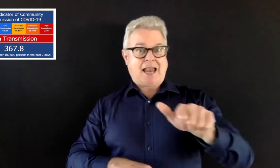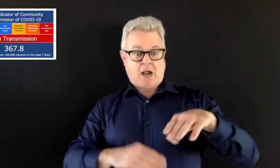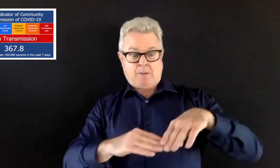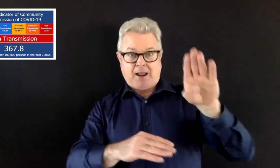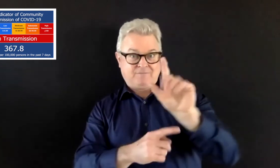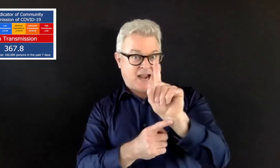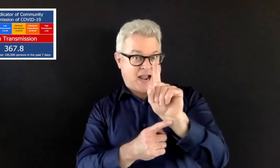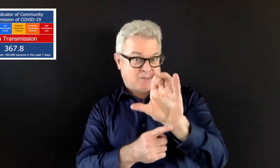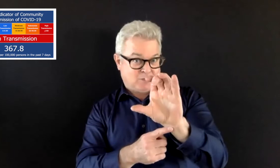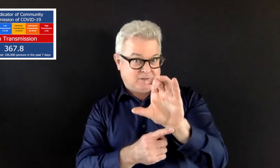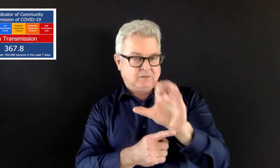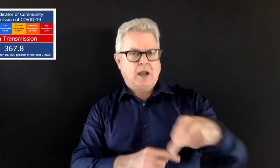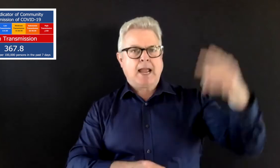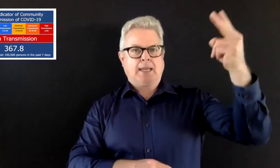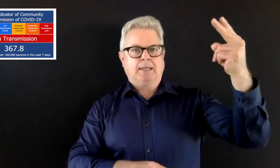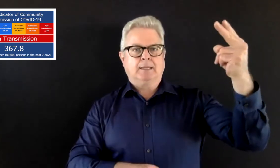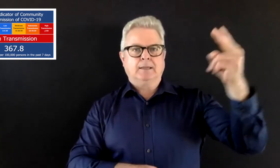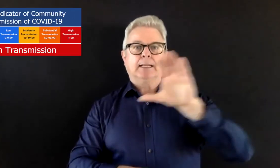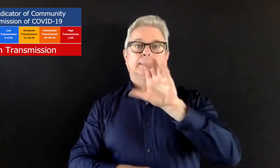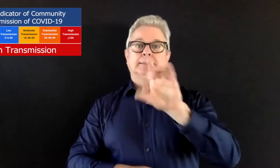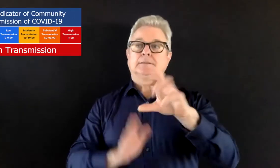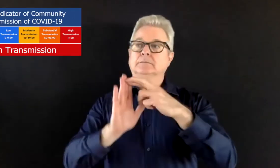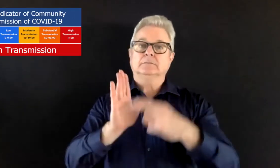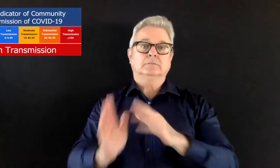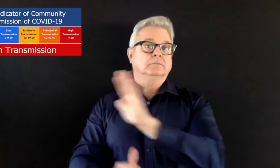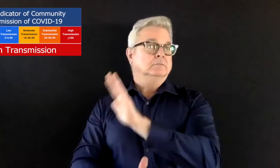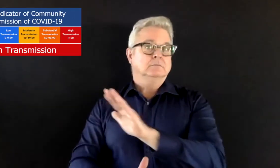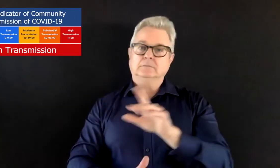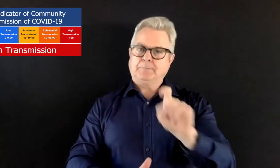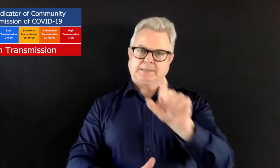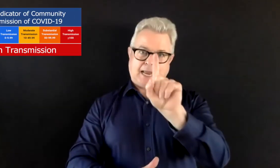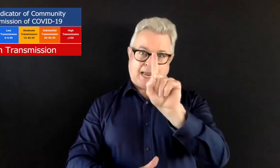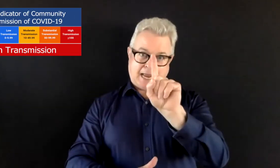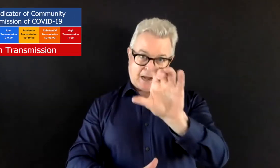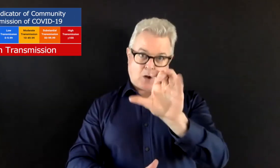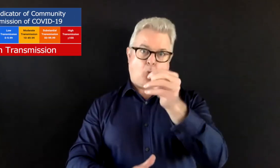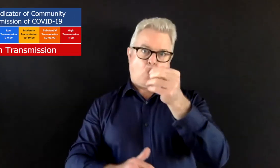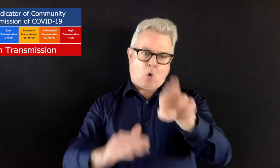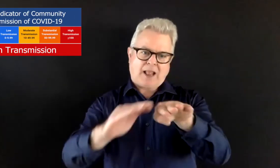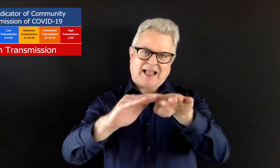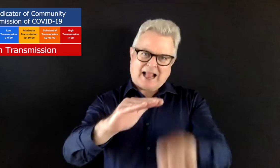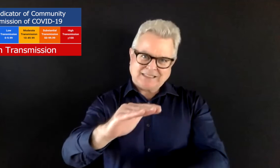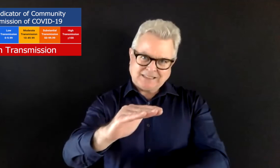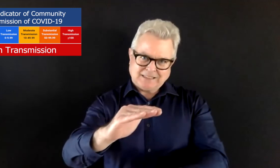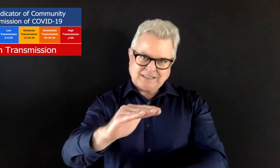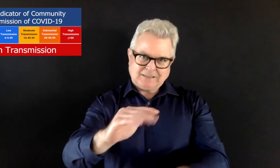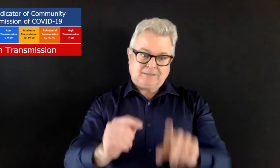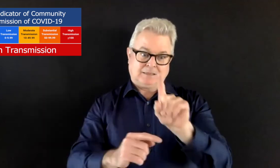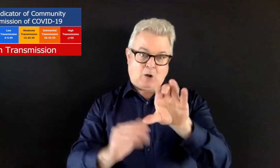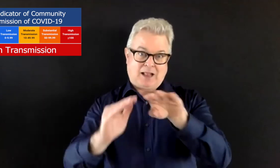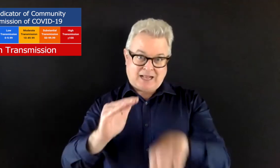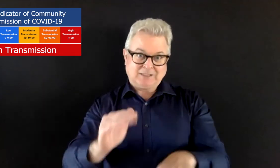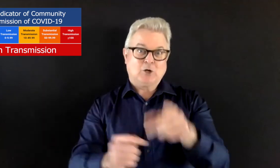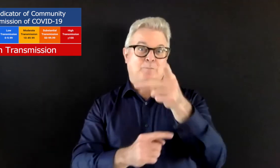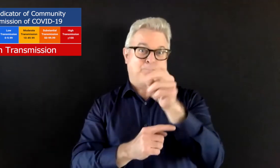That's why it's labeled in red. Anything above 100 is considered high. The CDC rate is 100 or less